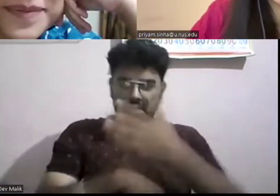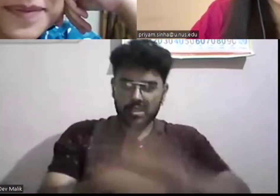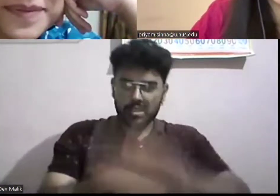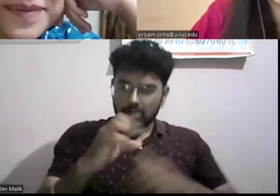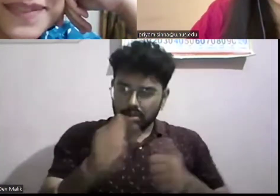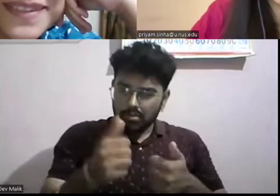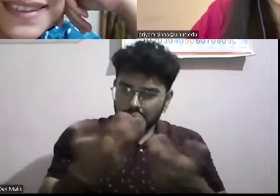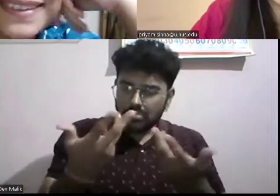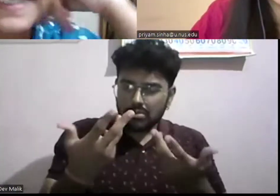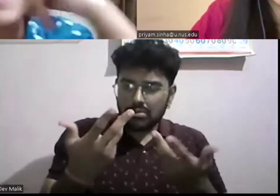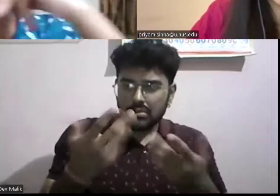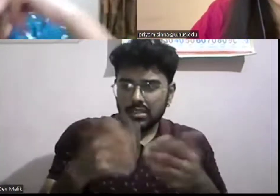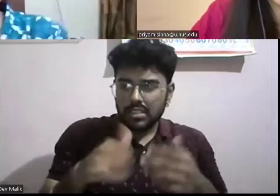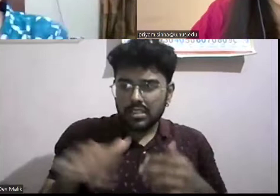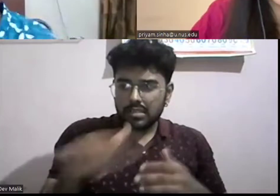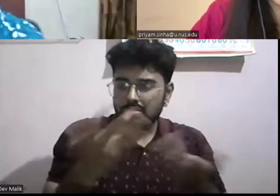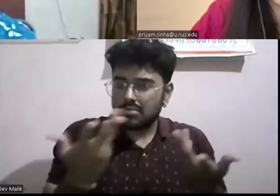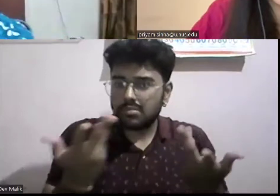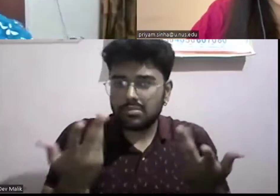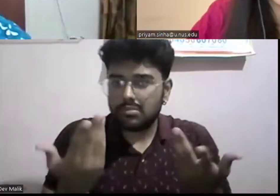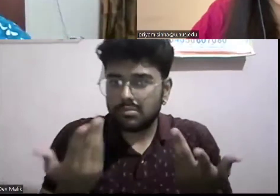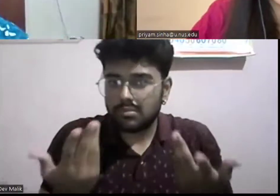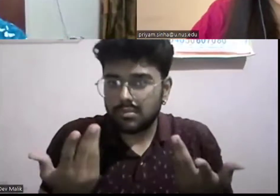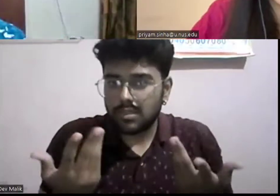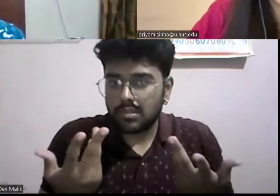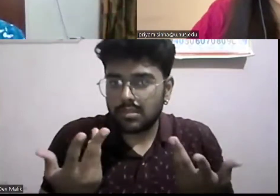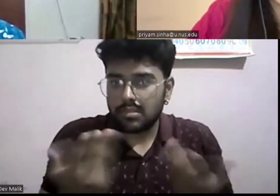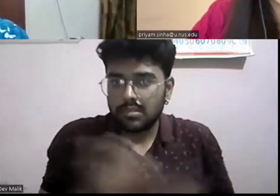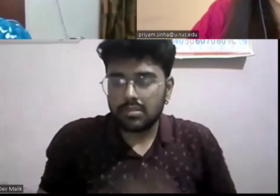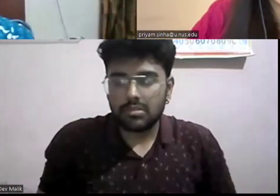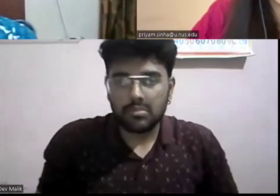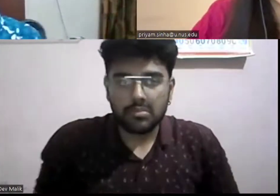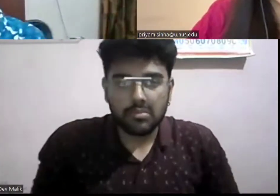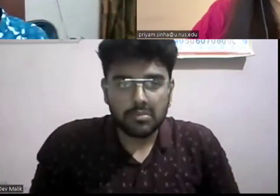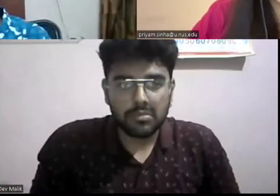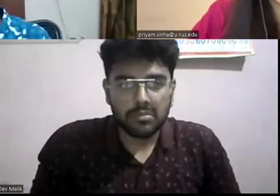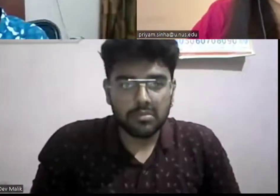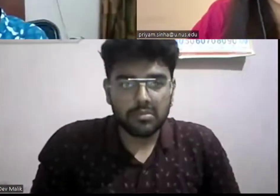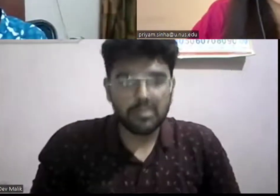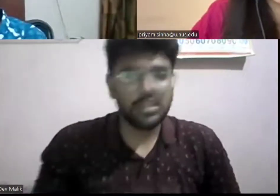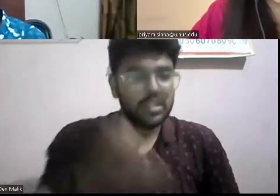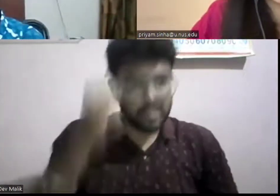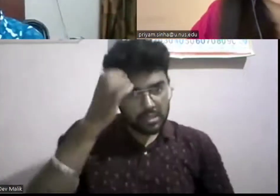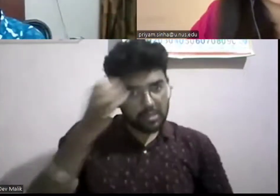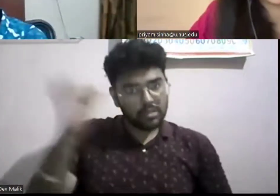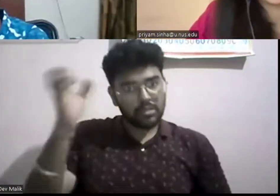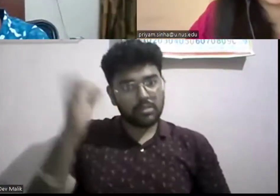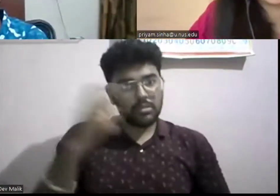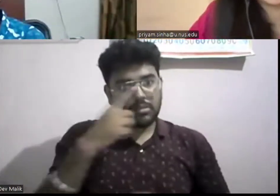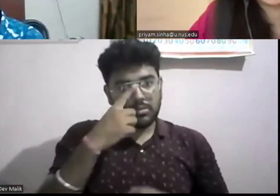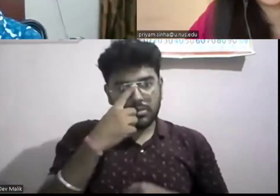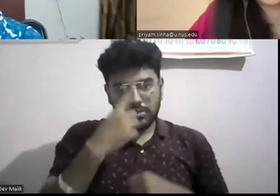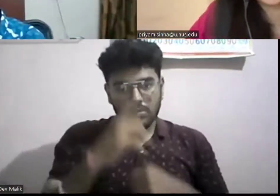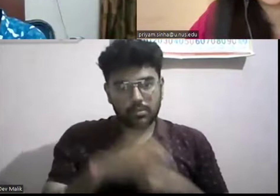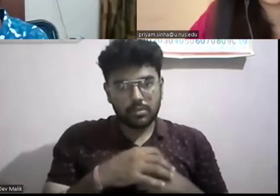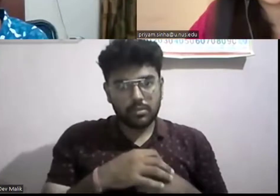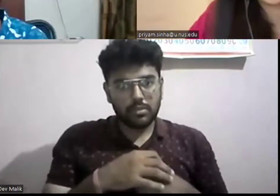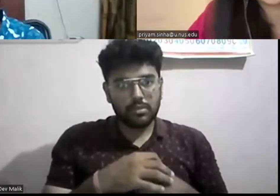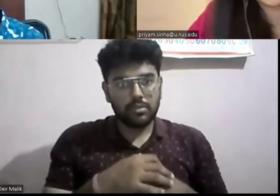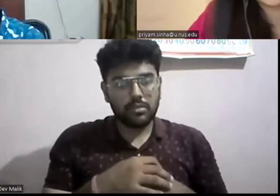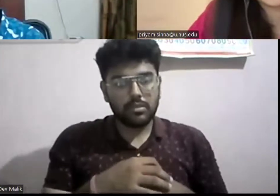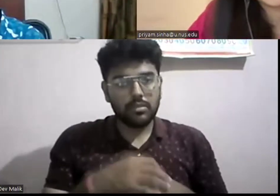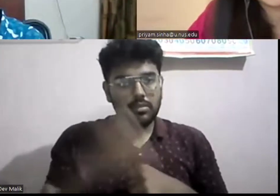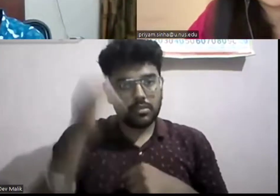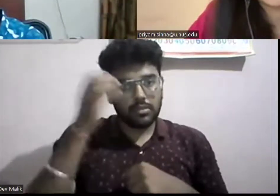some sort of subversion? Do you call it that? What? So there's this concept by Tobin Sivers. He talk